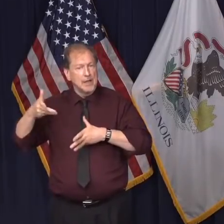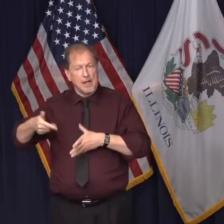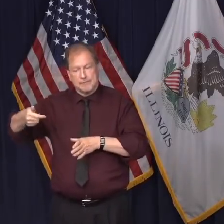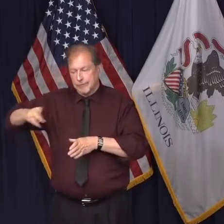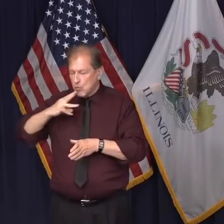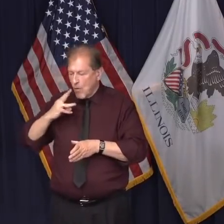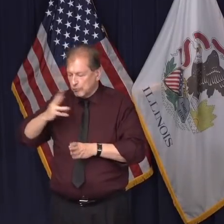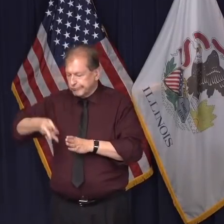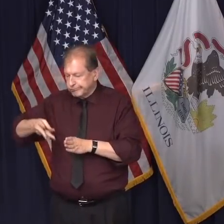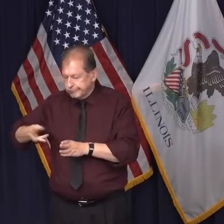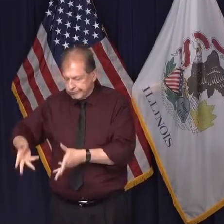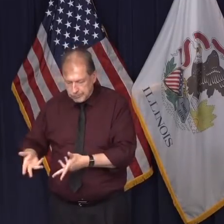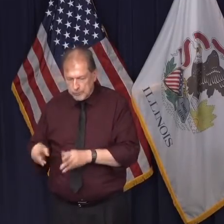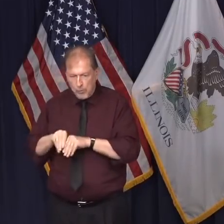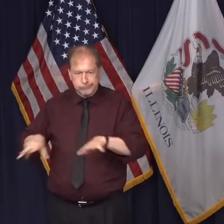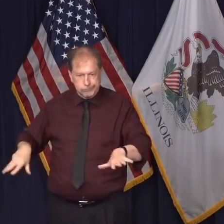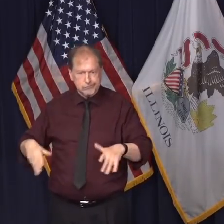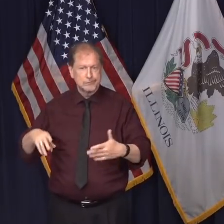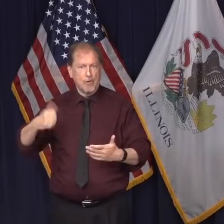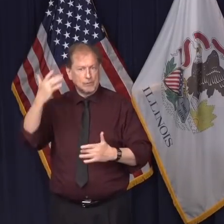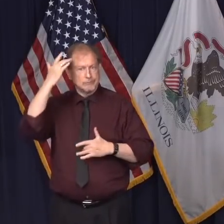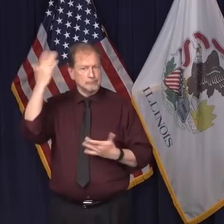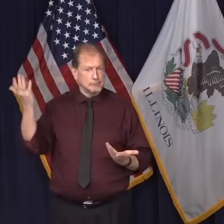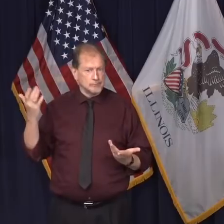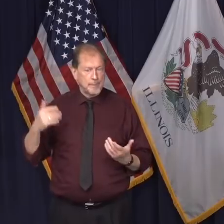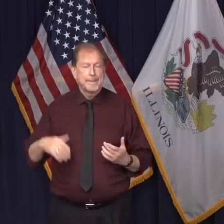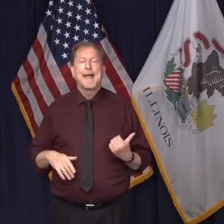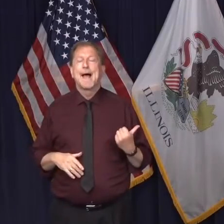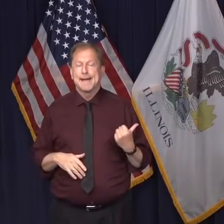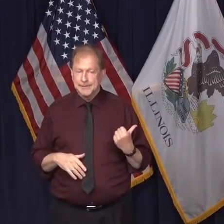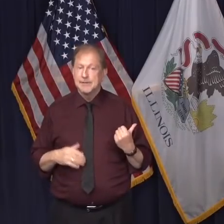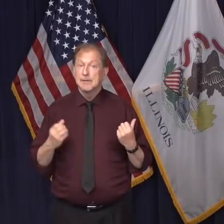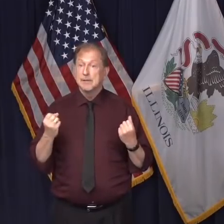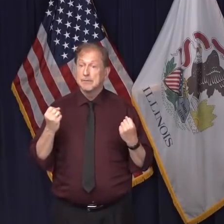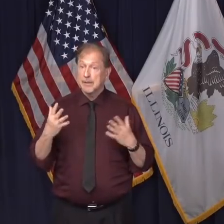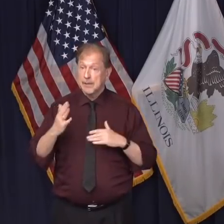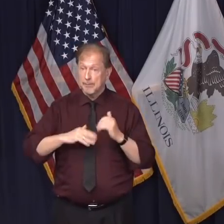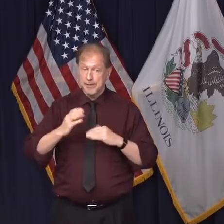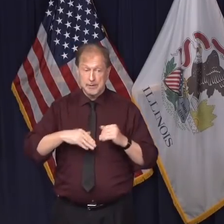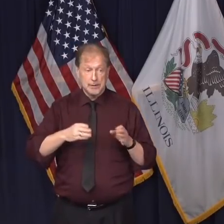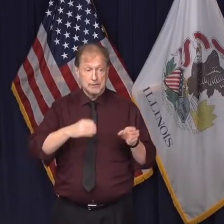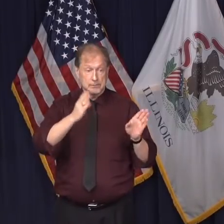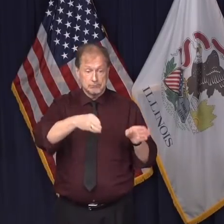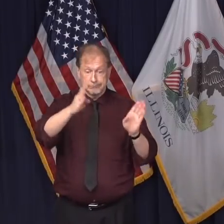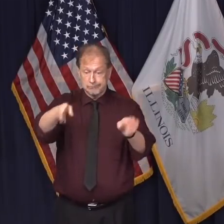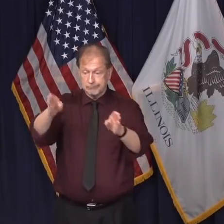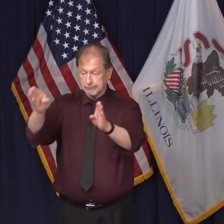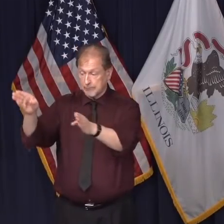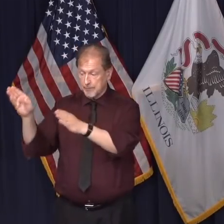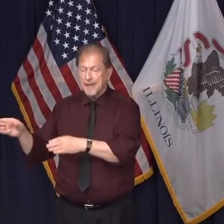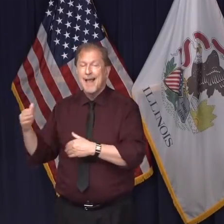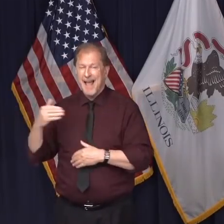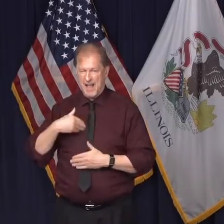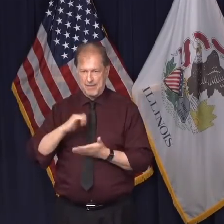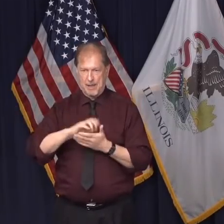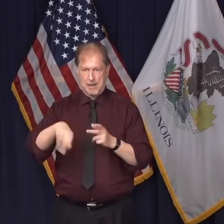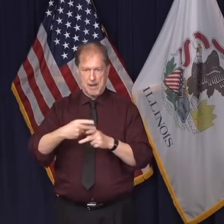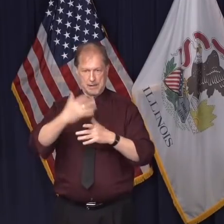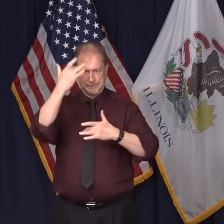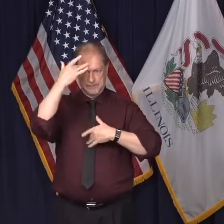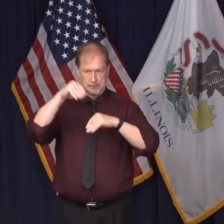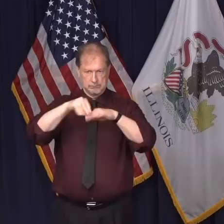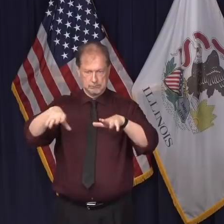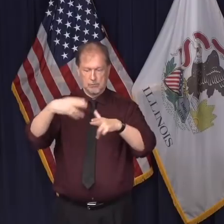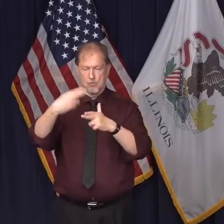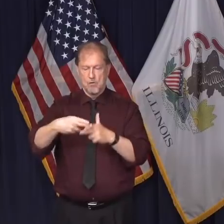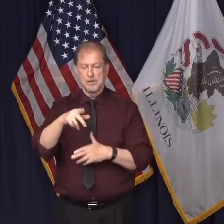to work in those buildings? Well, there are lots of buildings, as you know, that are in areas that have had Legionnaires or